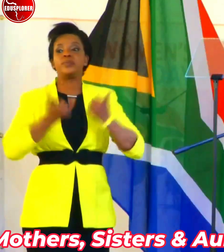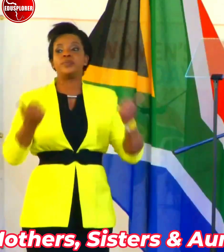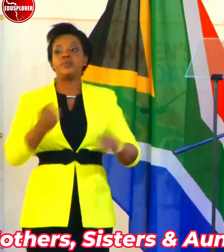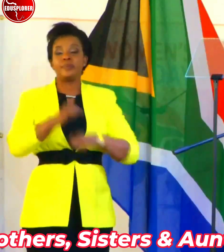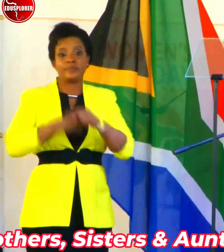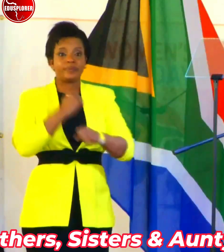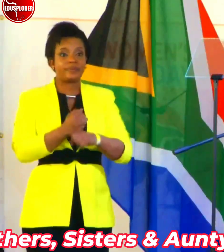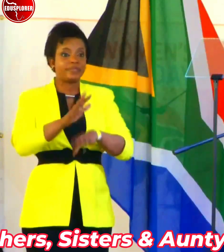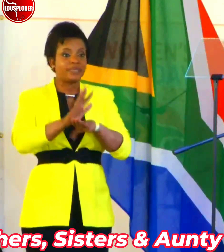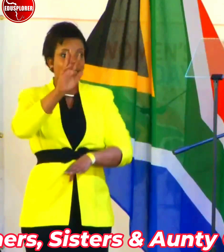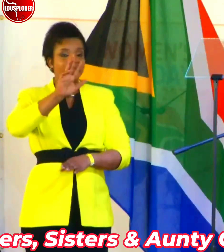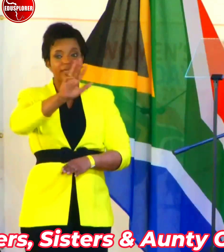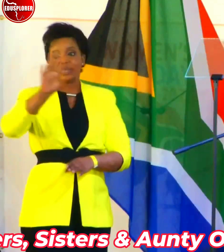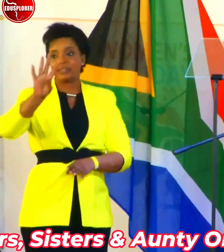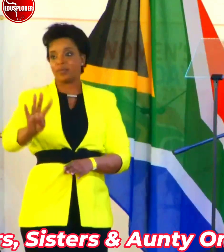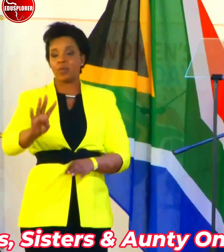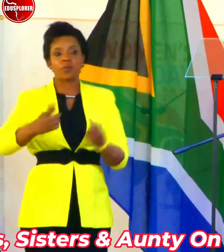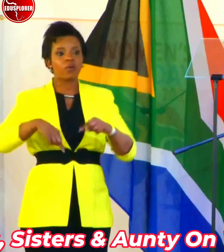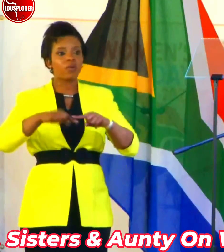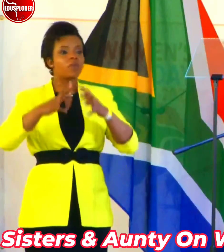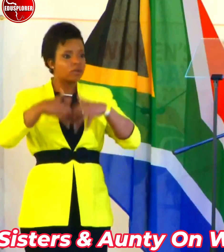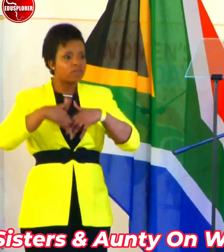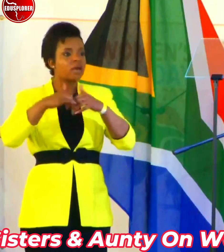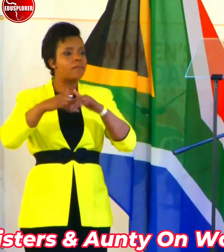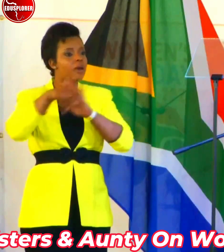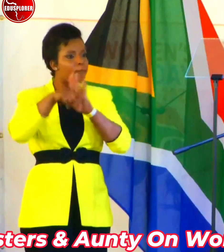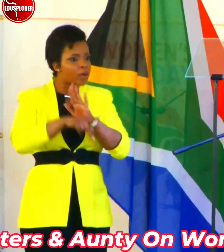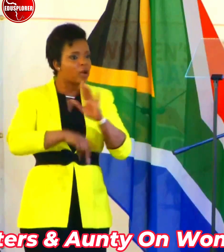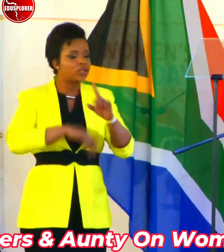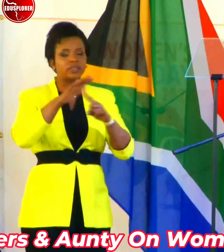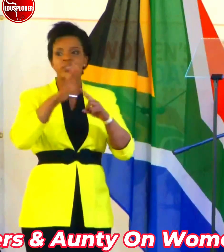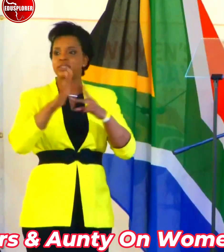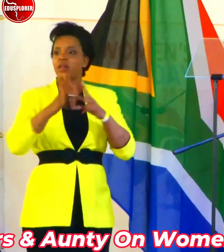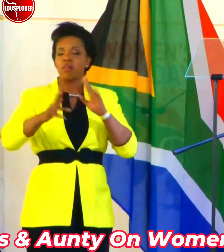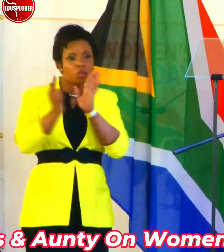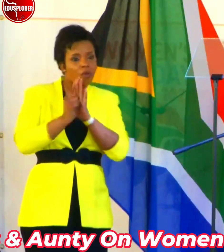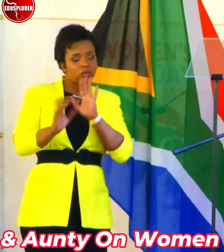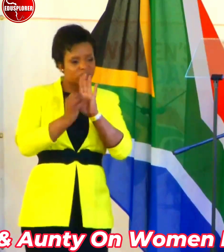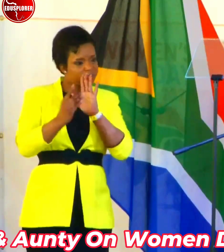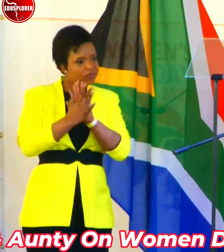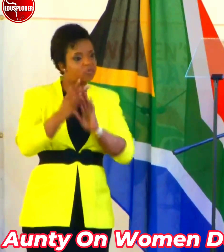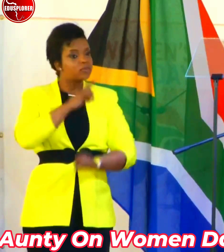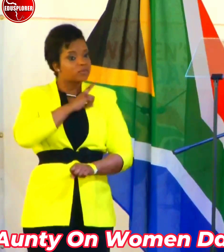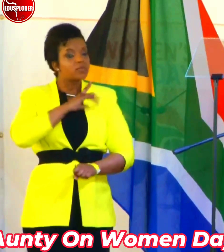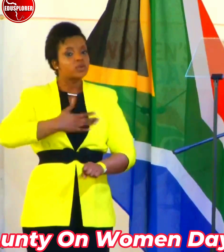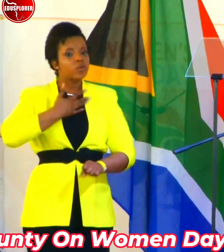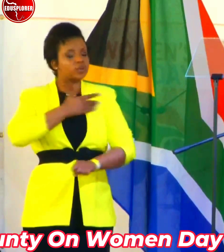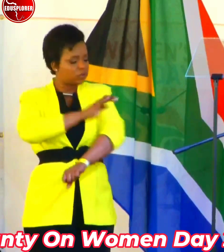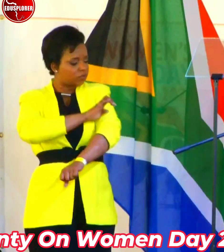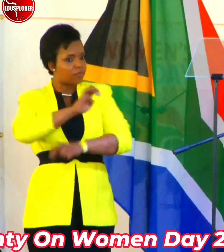have put policies and laws in place to empower women, to improve their